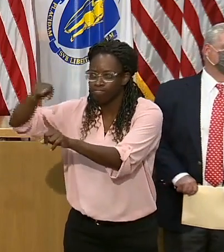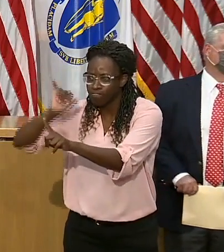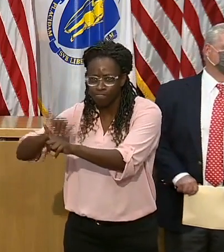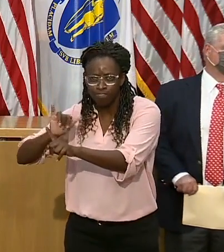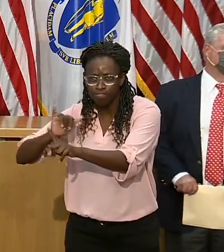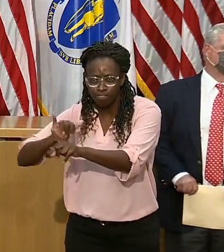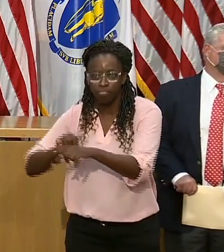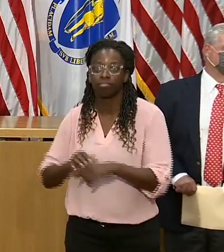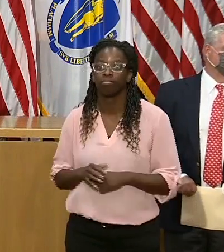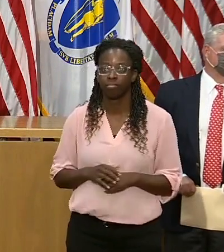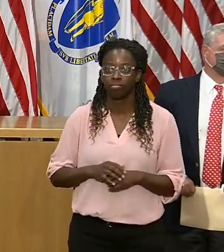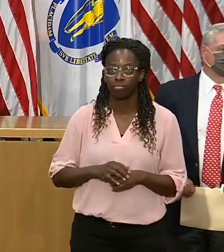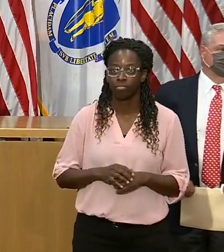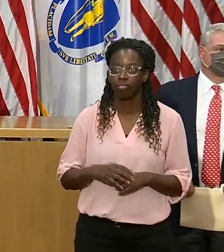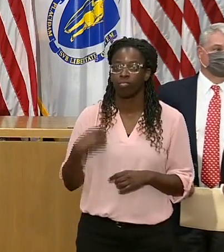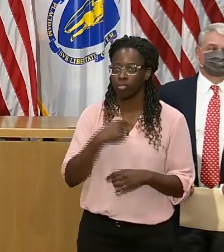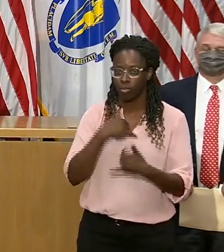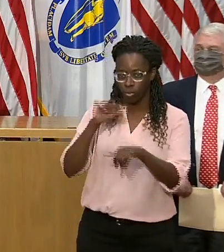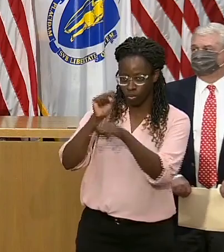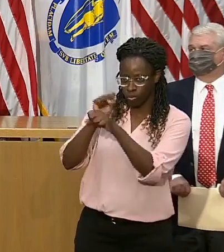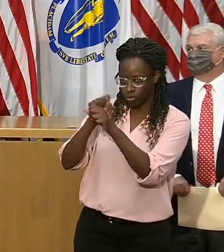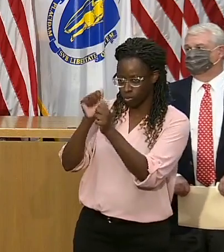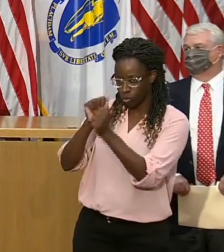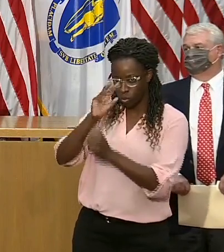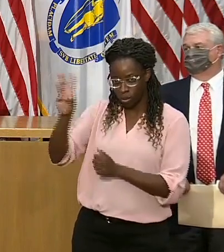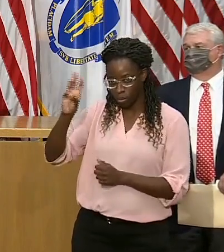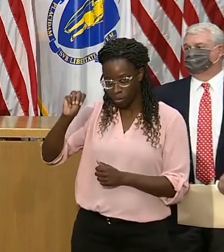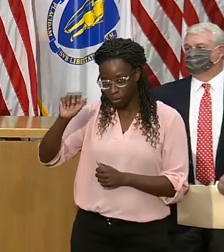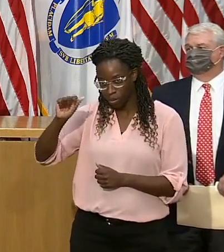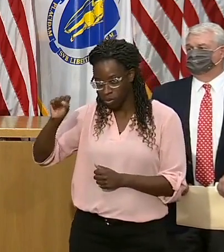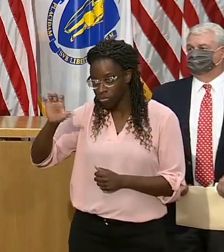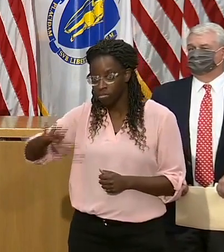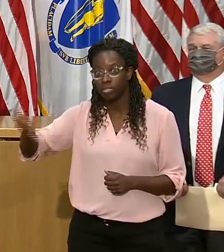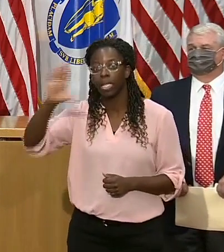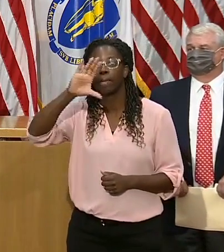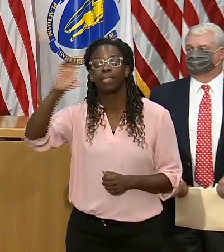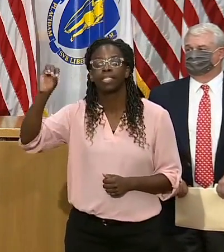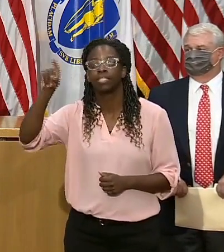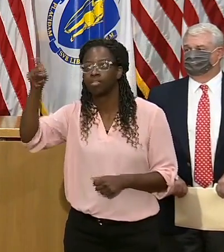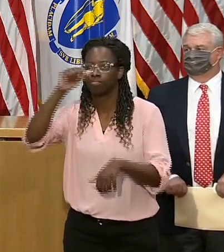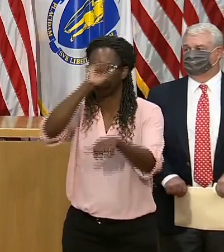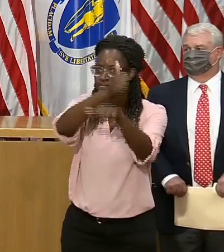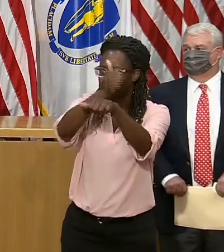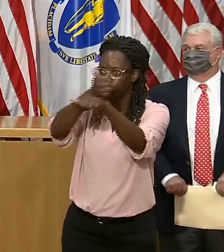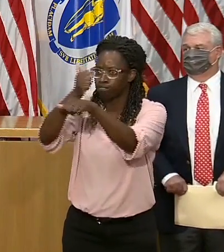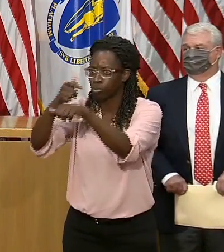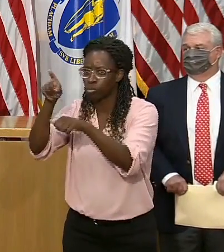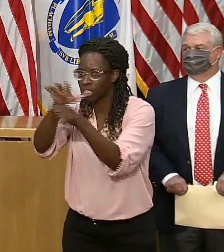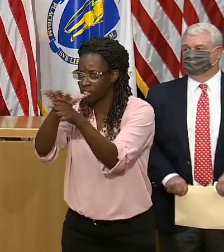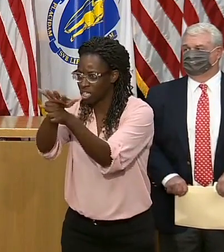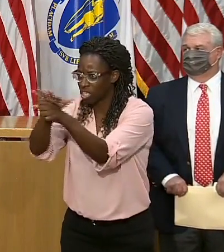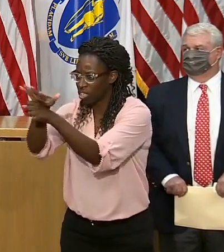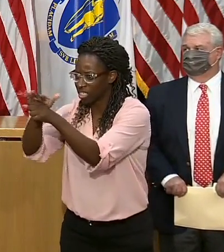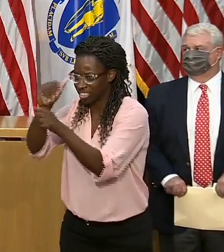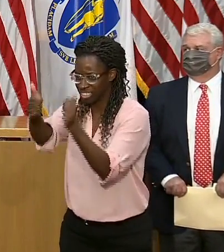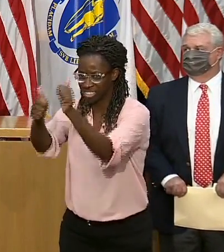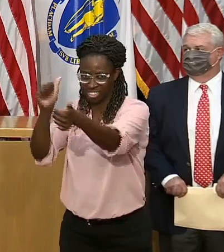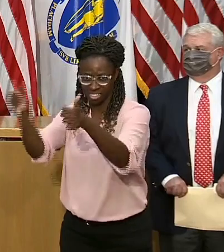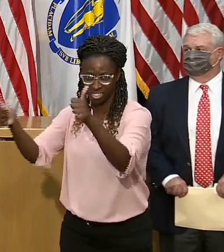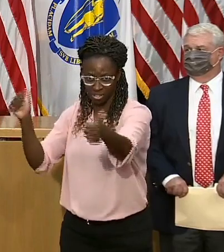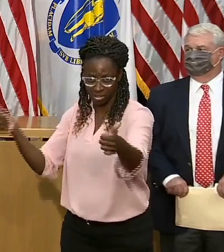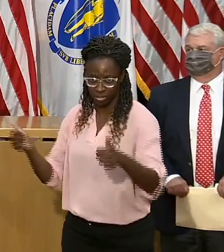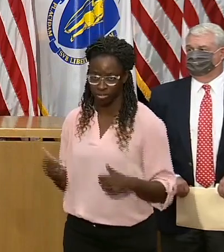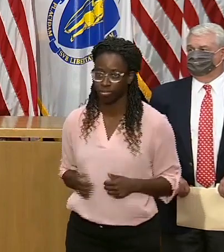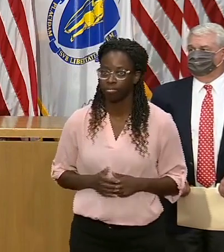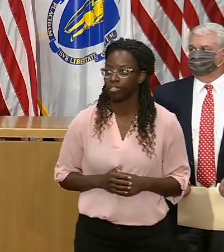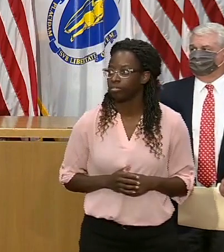working with in Western Mass to figure out where the exact most appropriate locations would be. Can you give examples of the revitalization of some